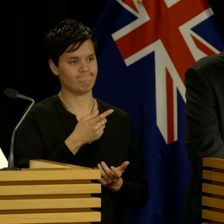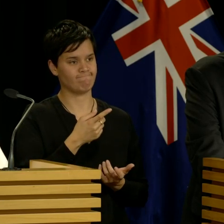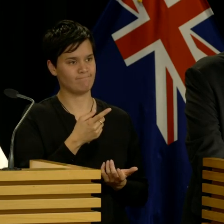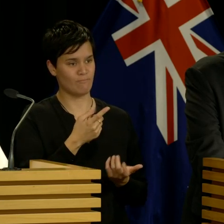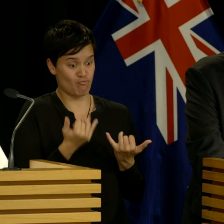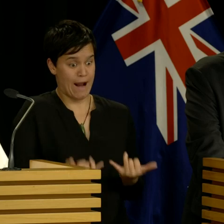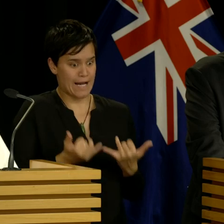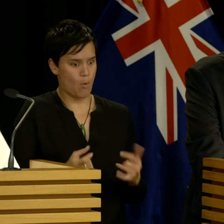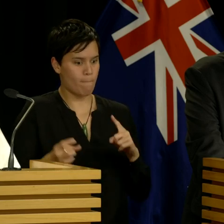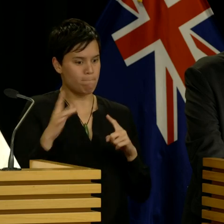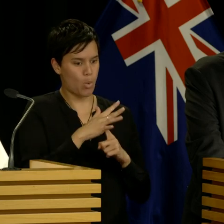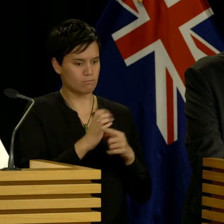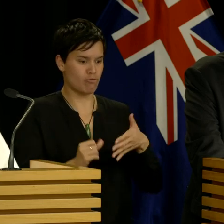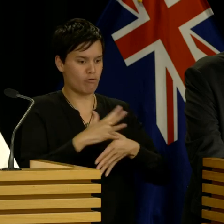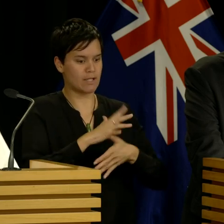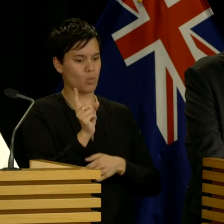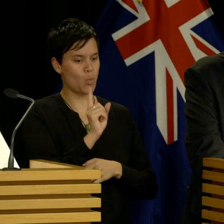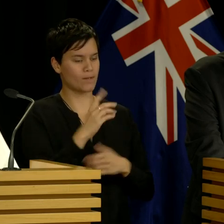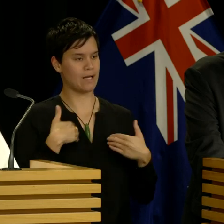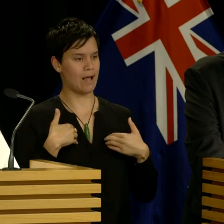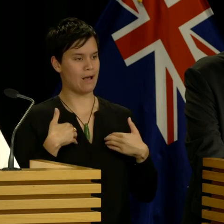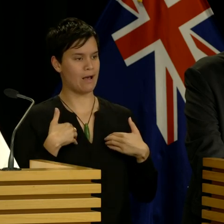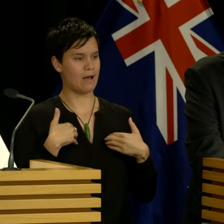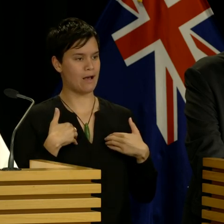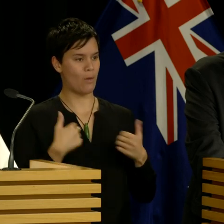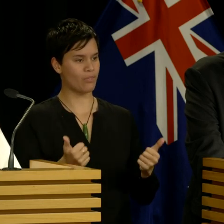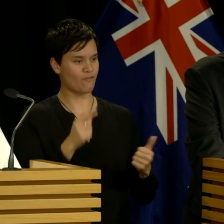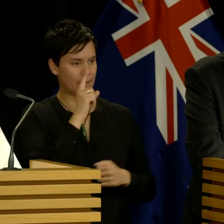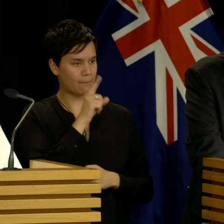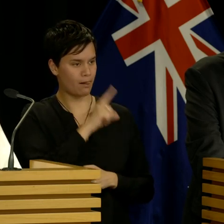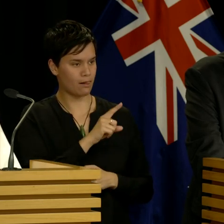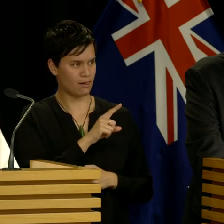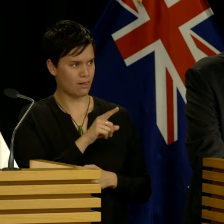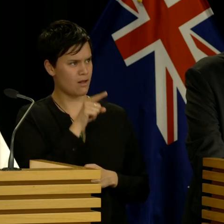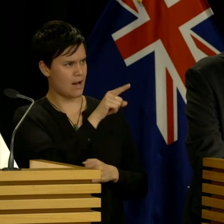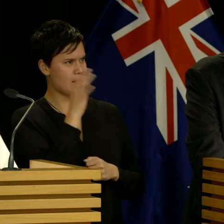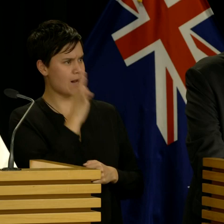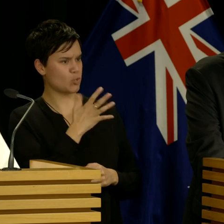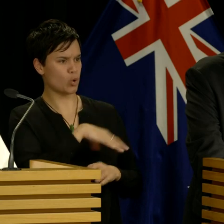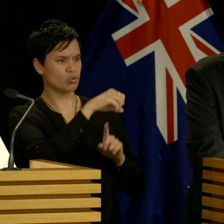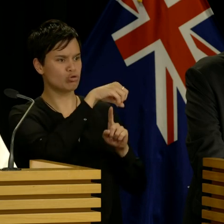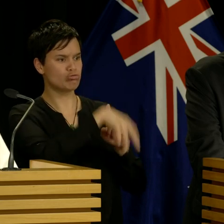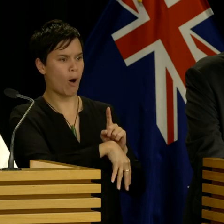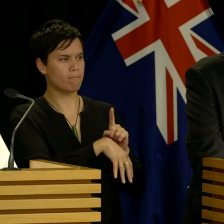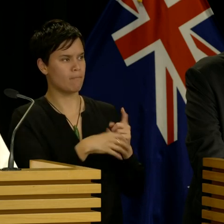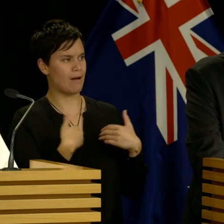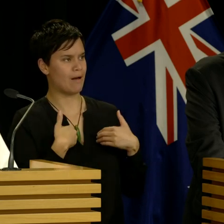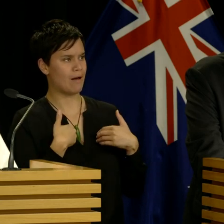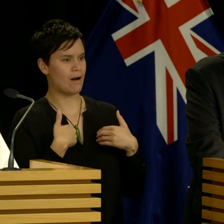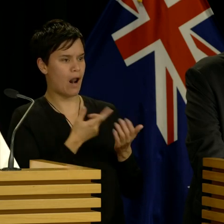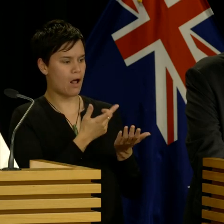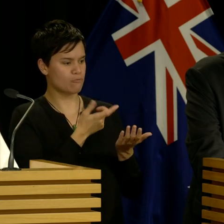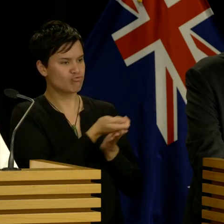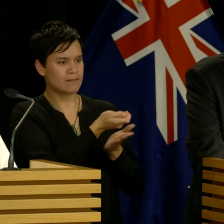and well, that things like making sure that homes are warm and dry, exactly the kinds of measures that we need to stop putting pressure on our health